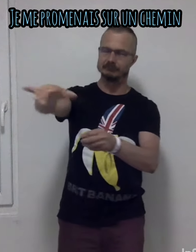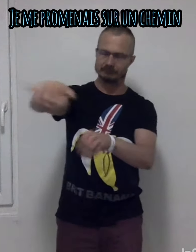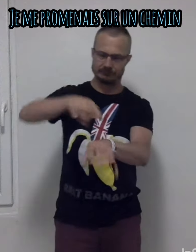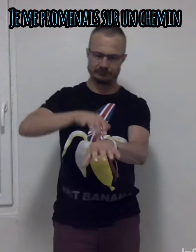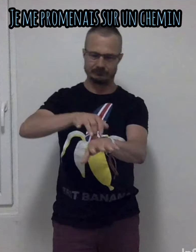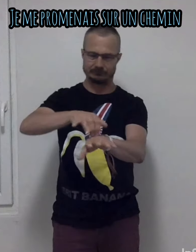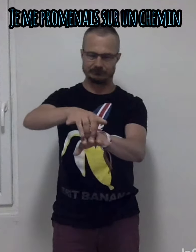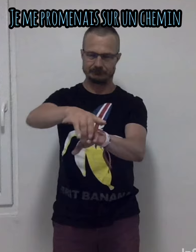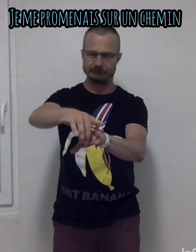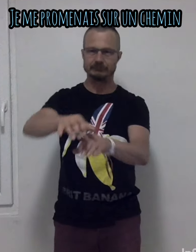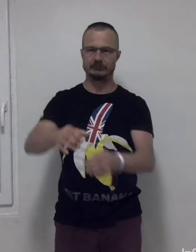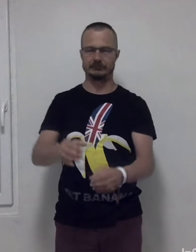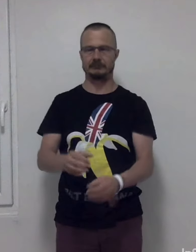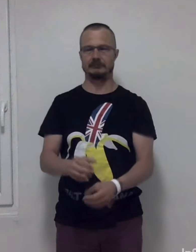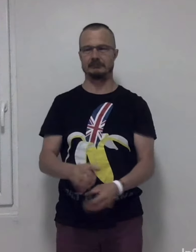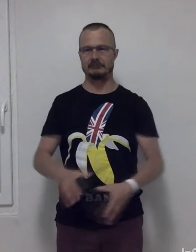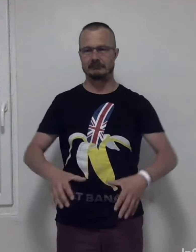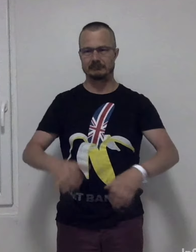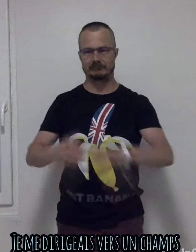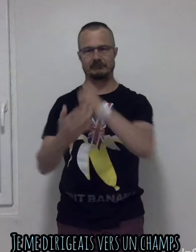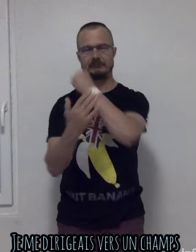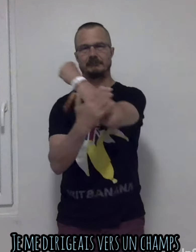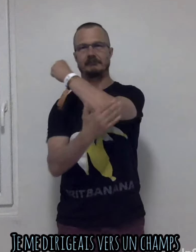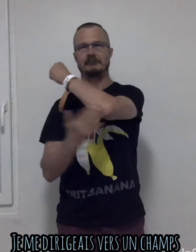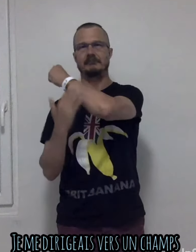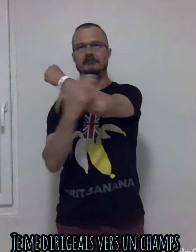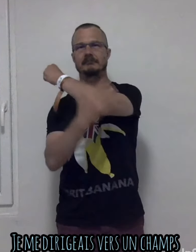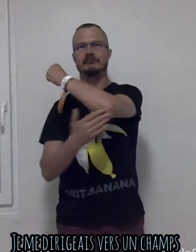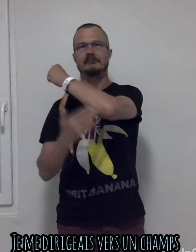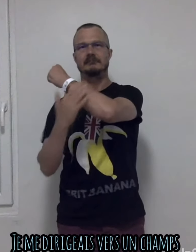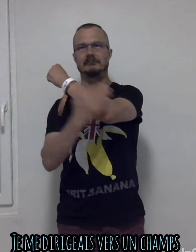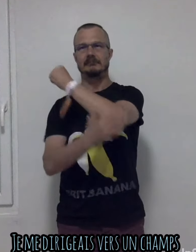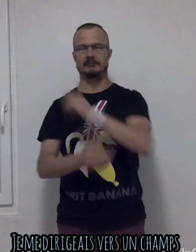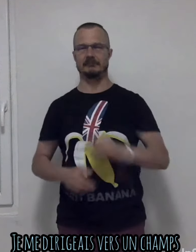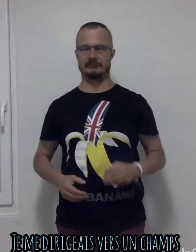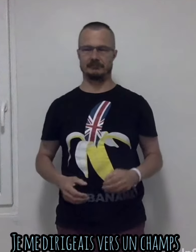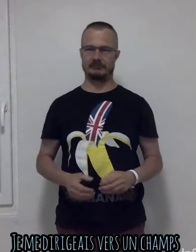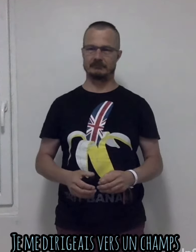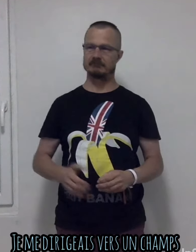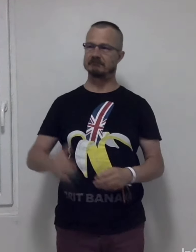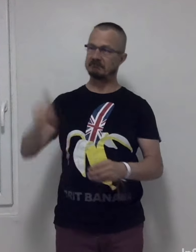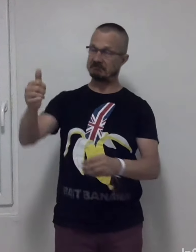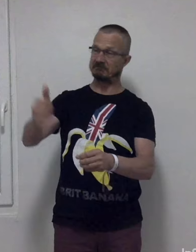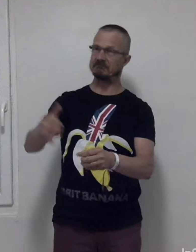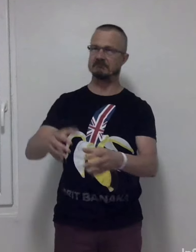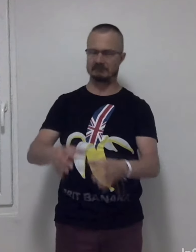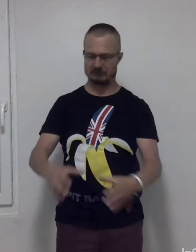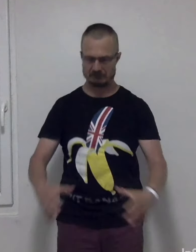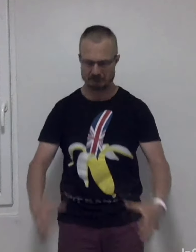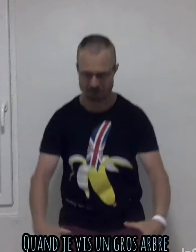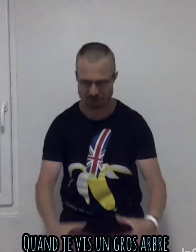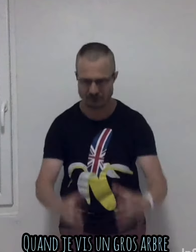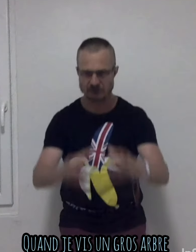If I'm losing now, but I'm winning late, that's all I